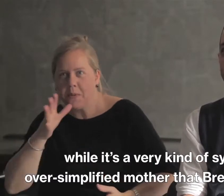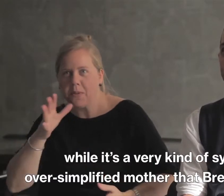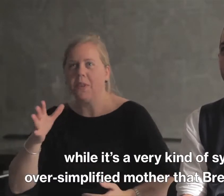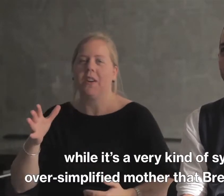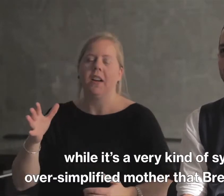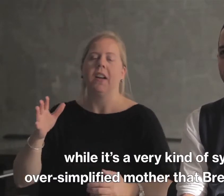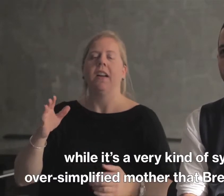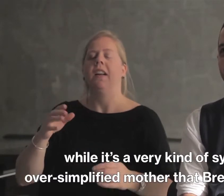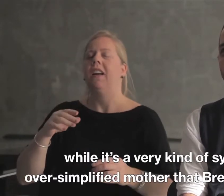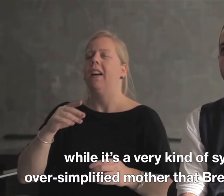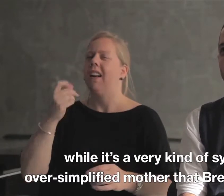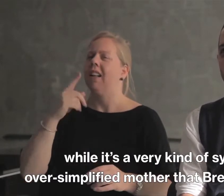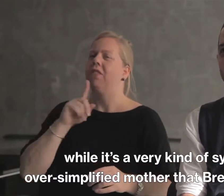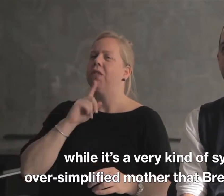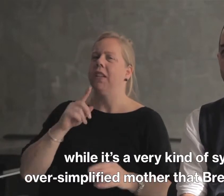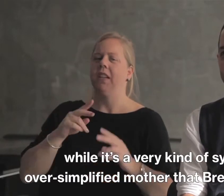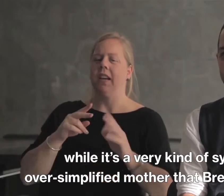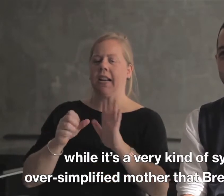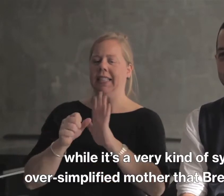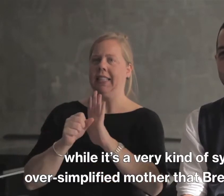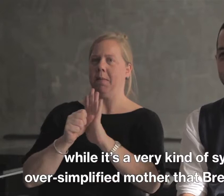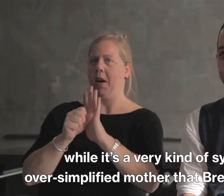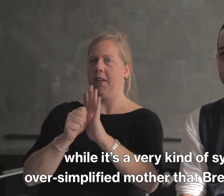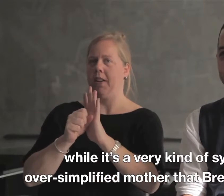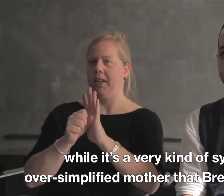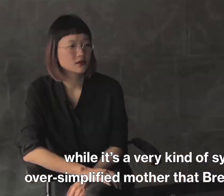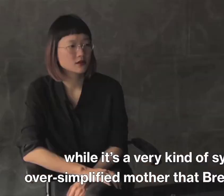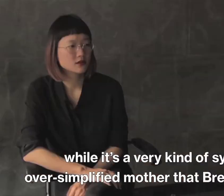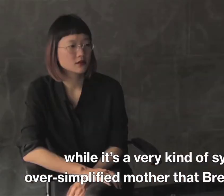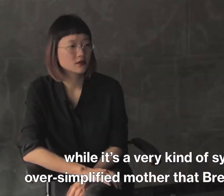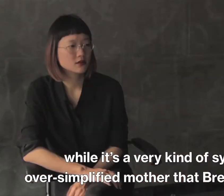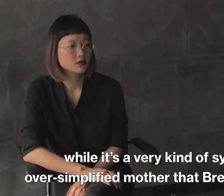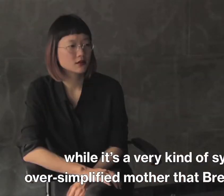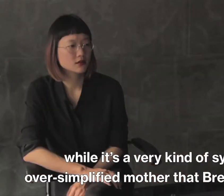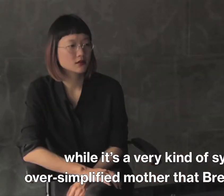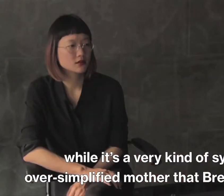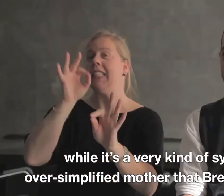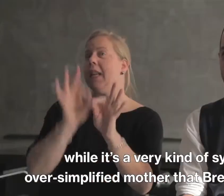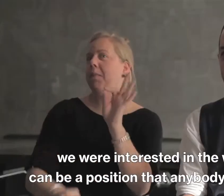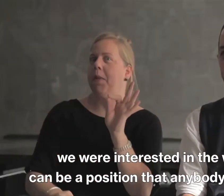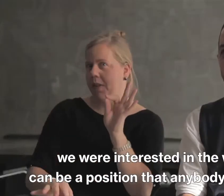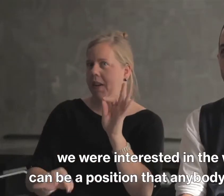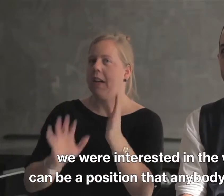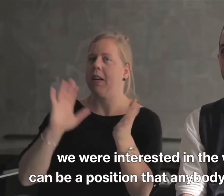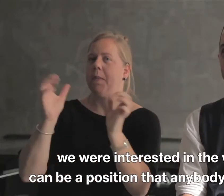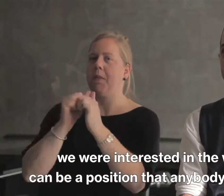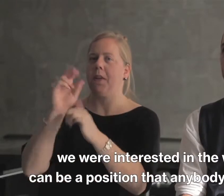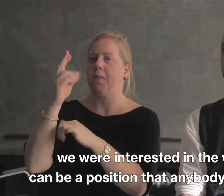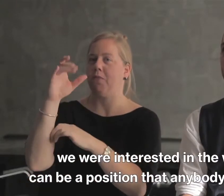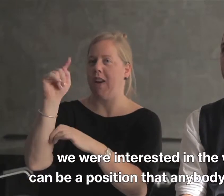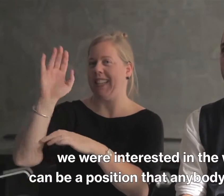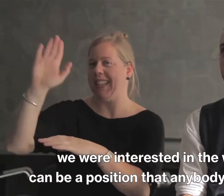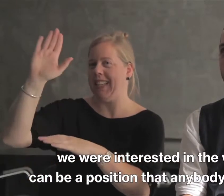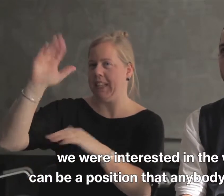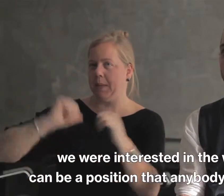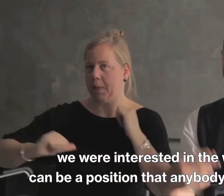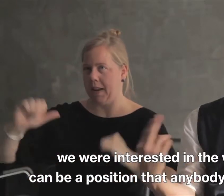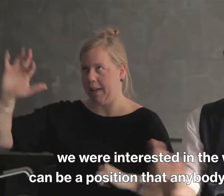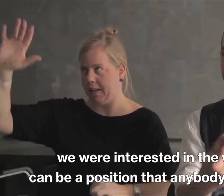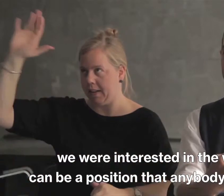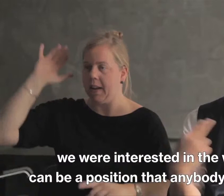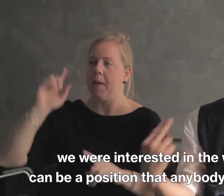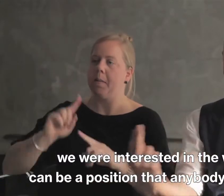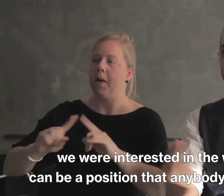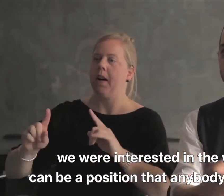of symbolic, oversimplified mother that Brecht presents, we were interested in the way that can